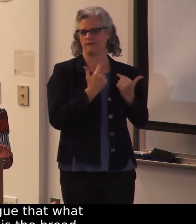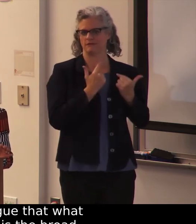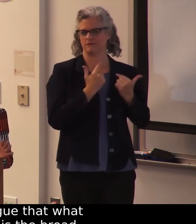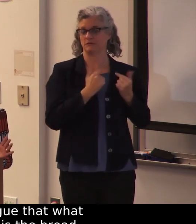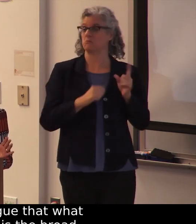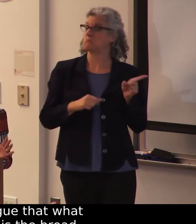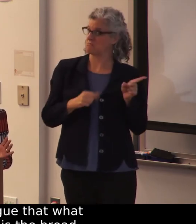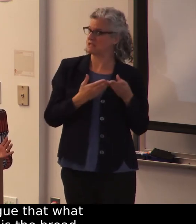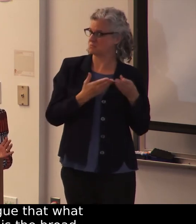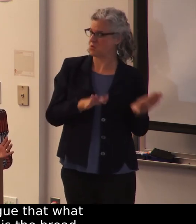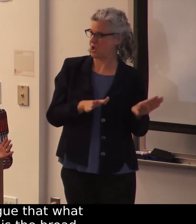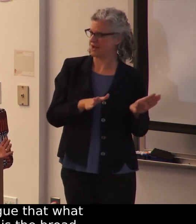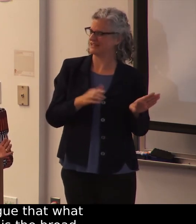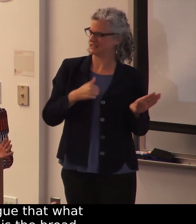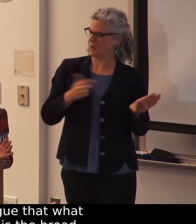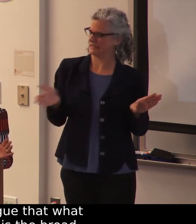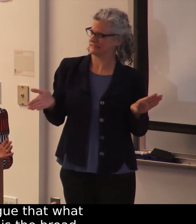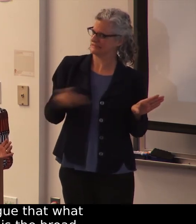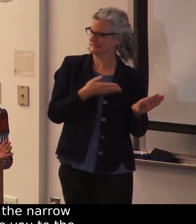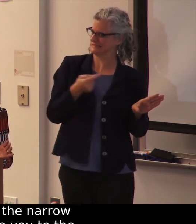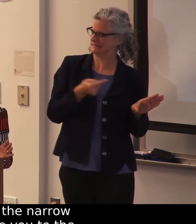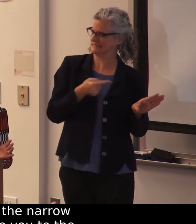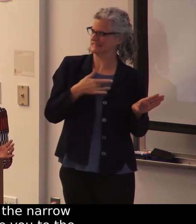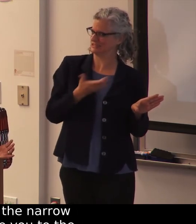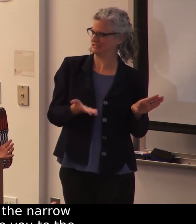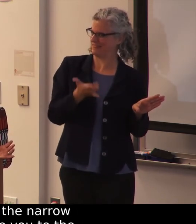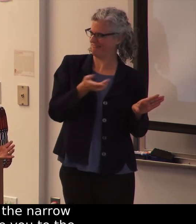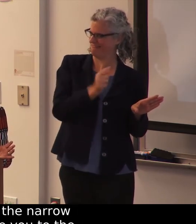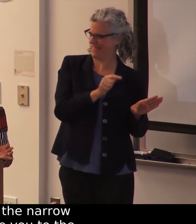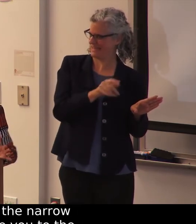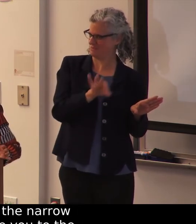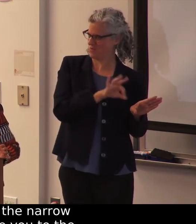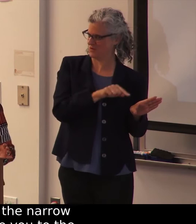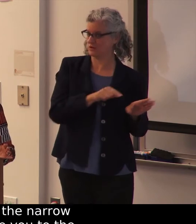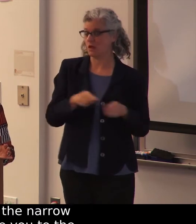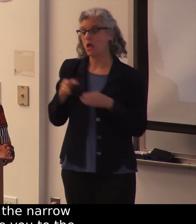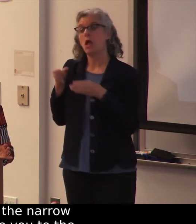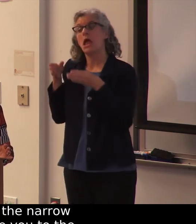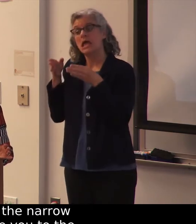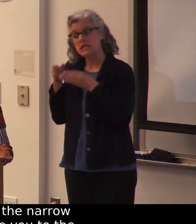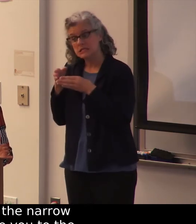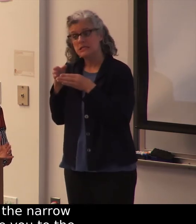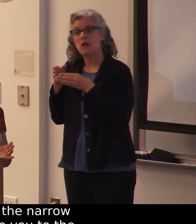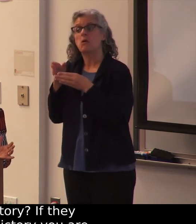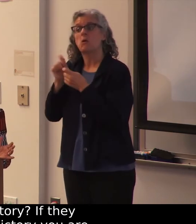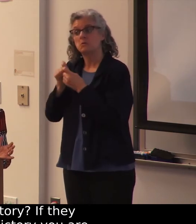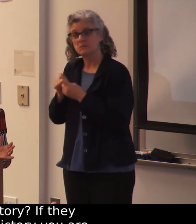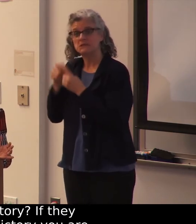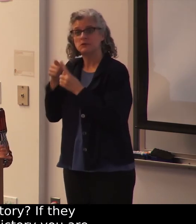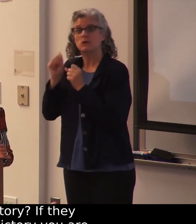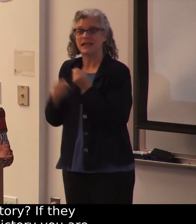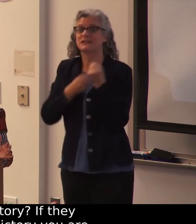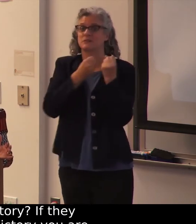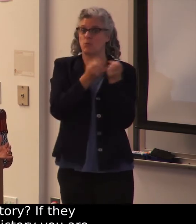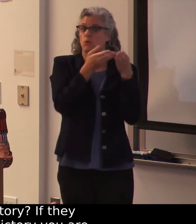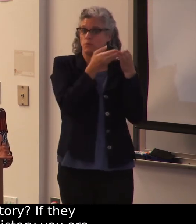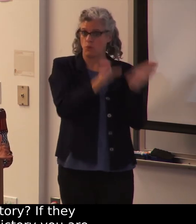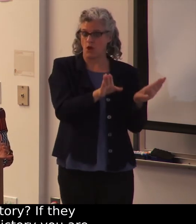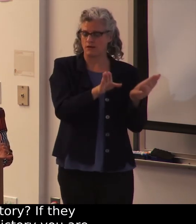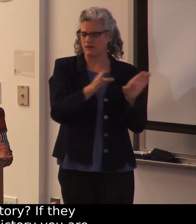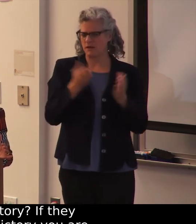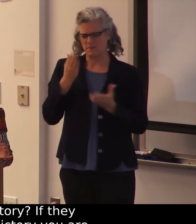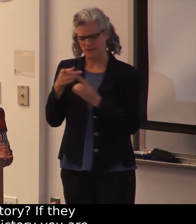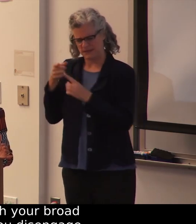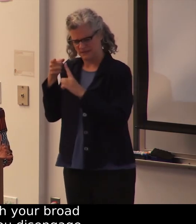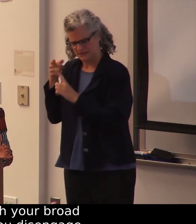you want is the broad goal. Okay? The question is, how can the narrow goals take you to the broad goal? Okay? Are they contradictory? If they're contradictory, you're